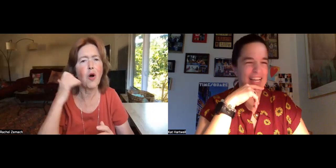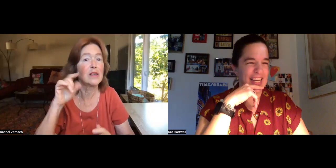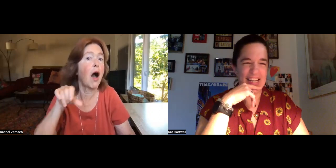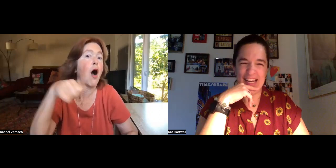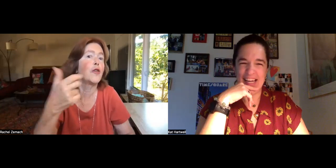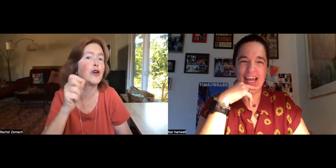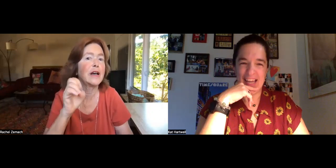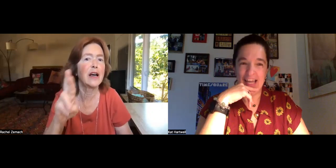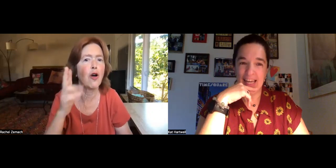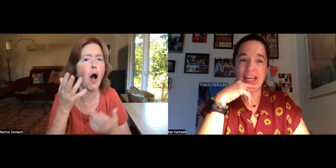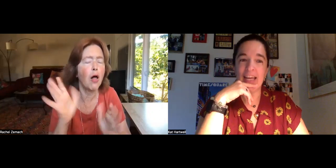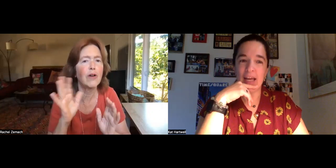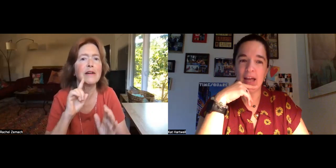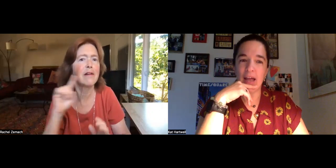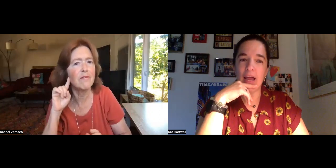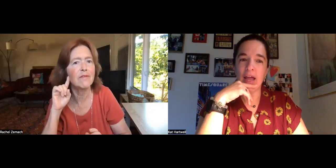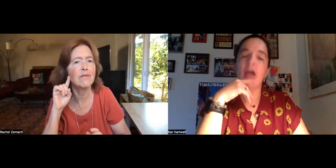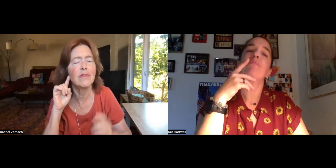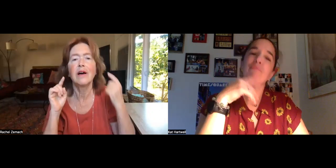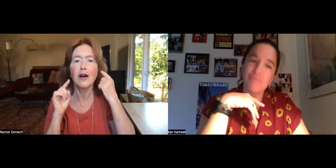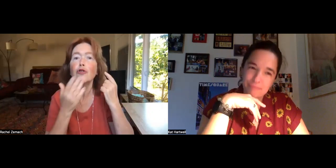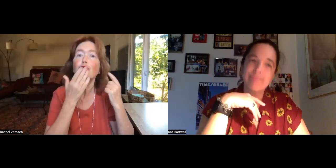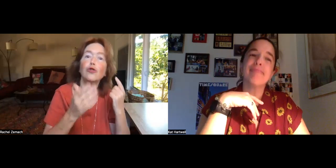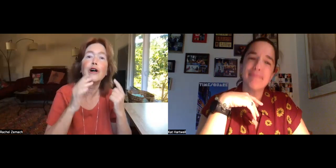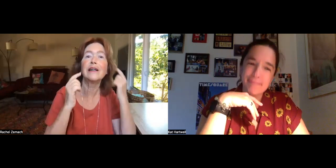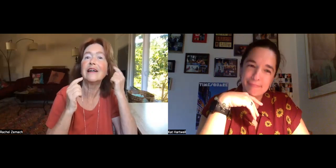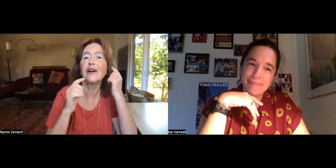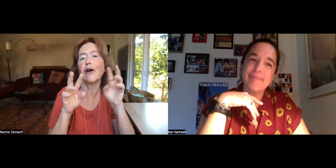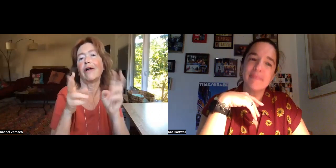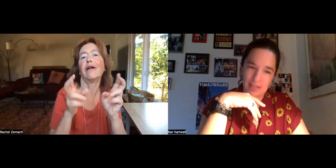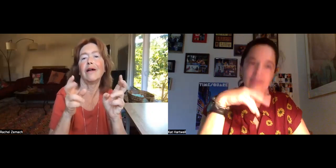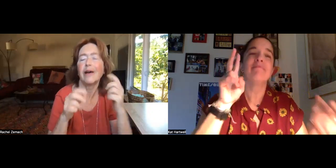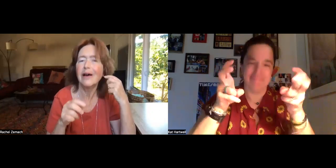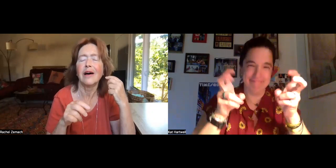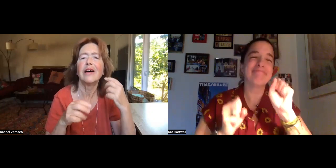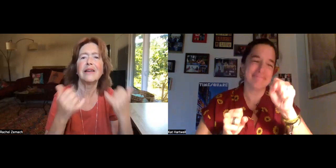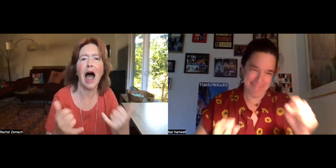Got other here already done. Good year. Now.